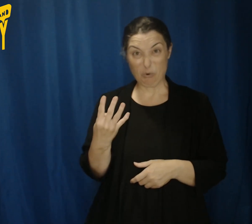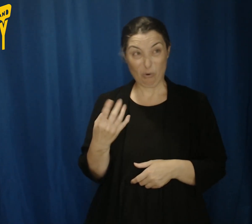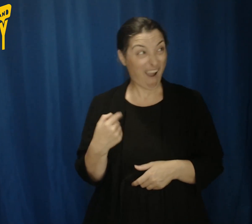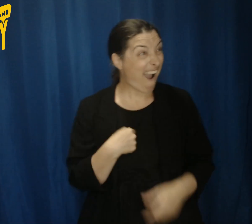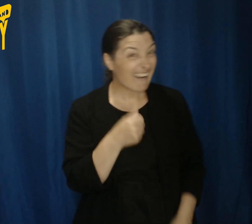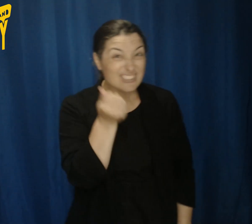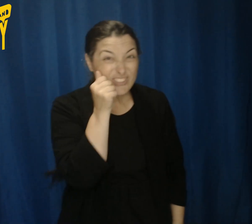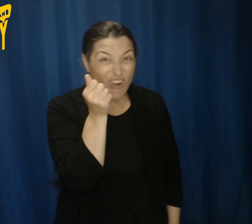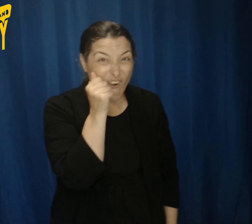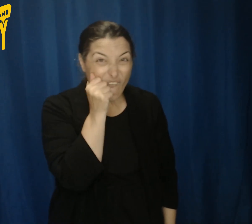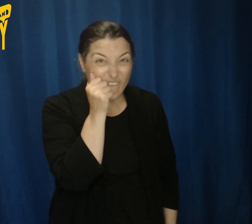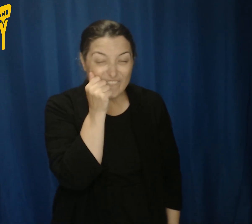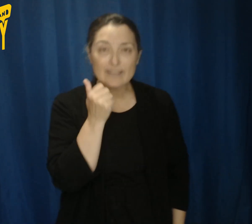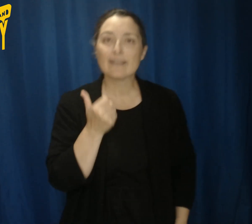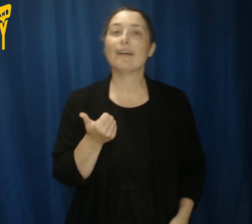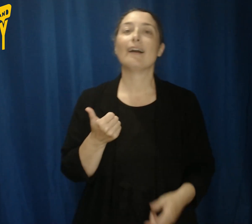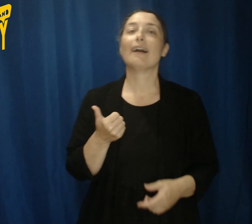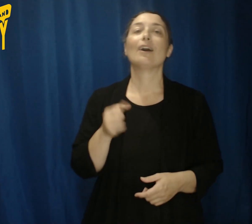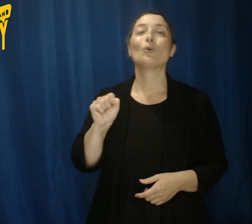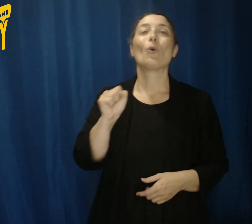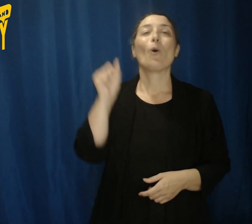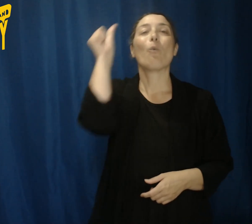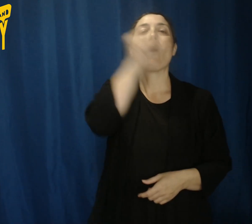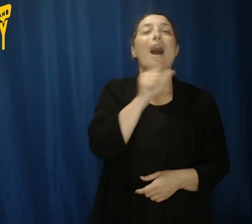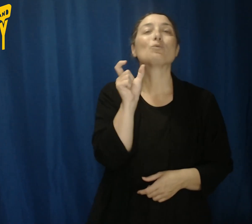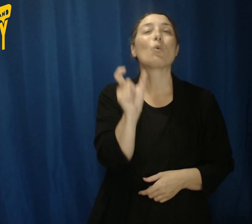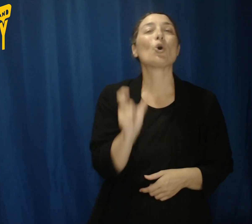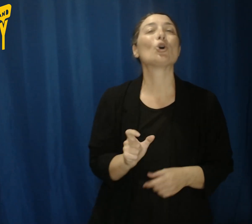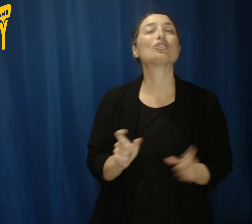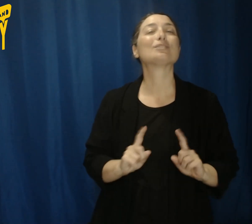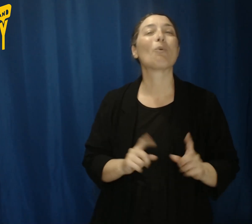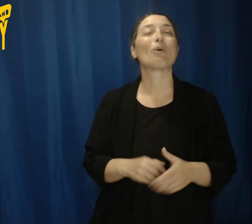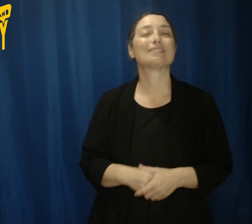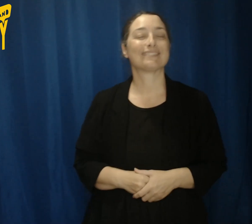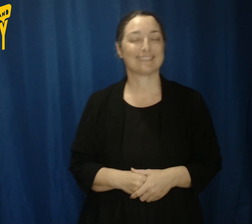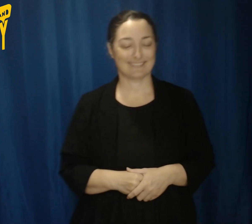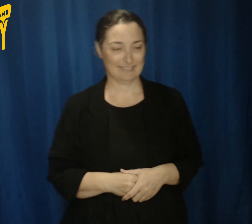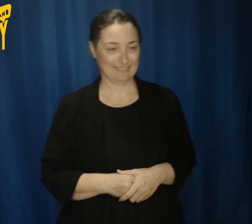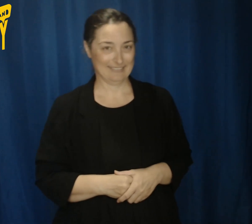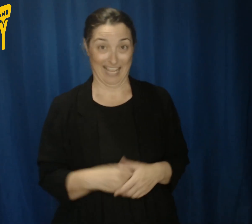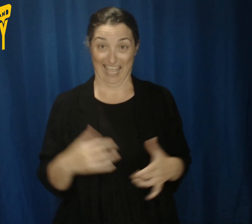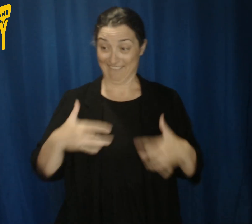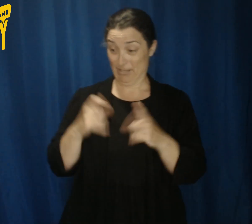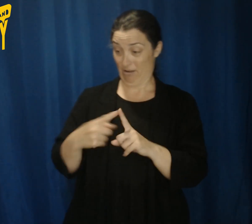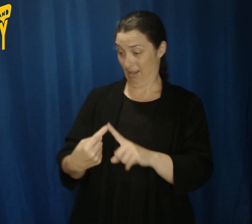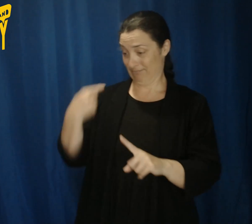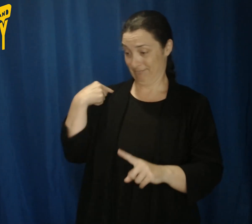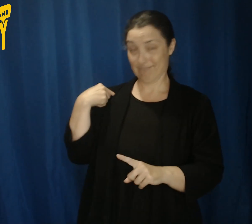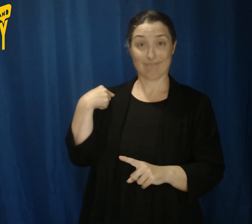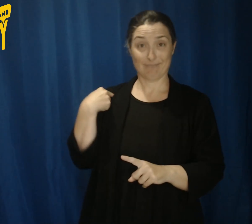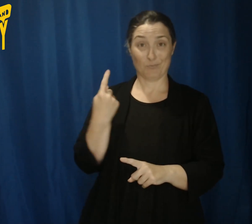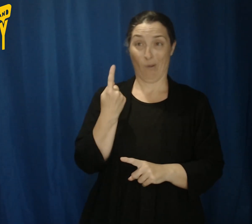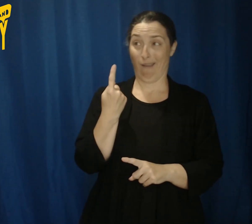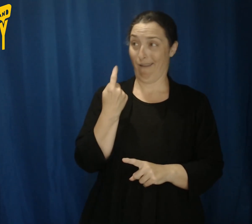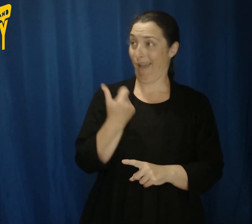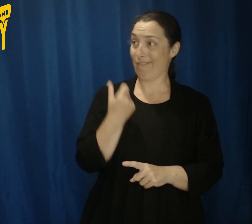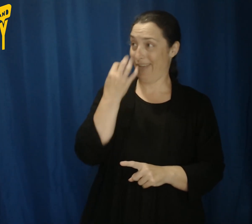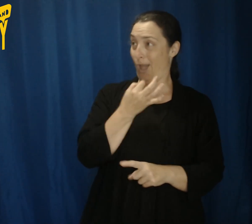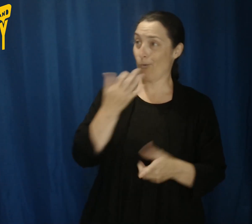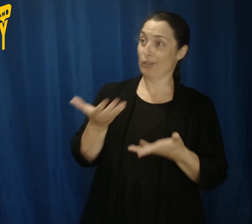right? What words of wisdom do you have for me? I feel like this whole hour and a half has been words of wisdom, but I think it's really